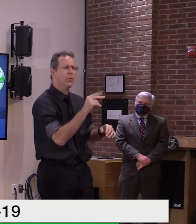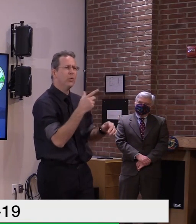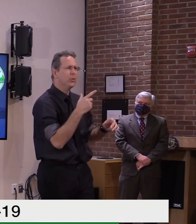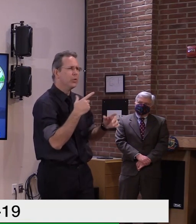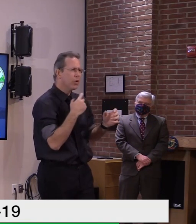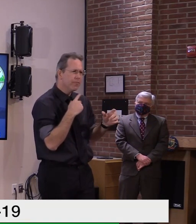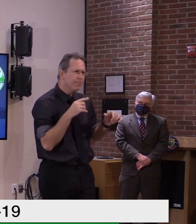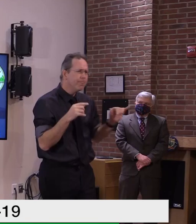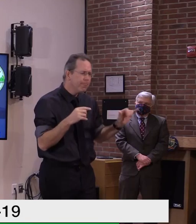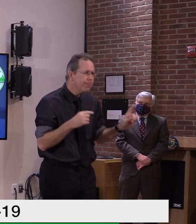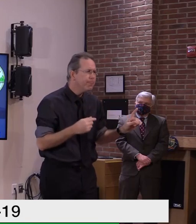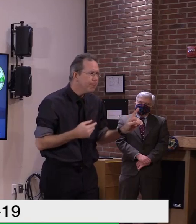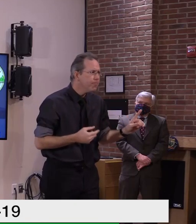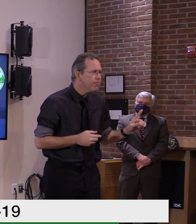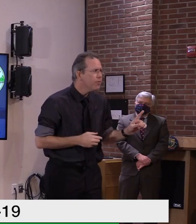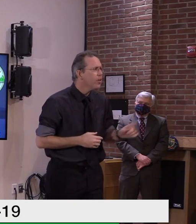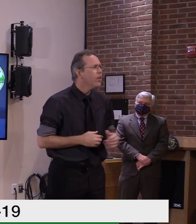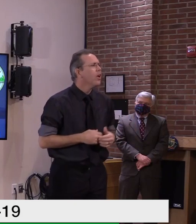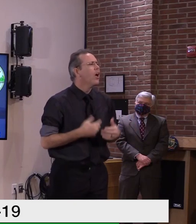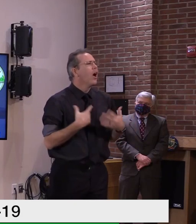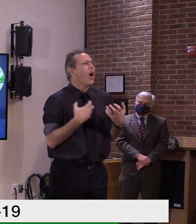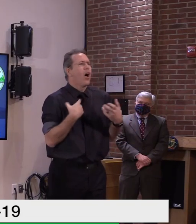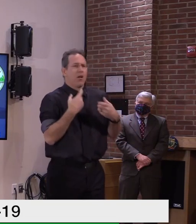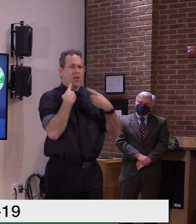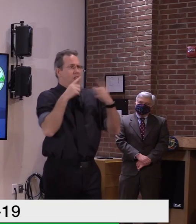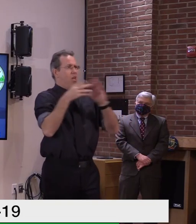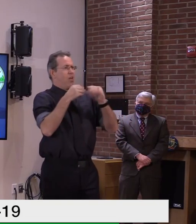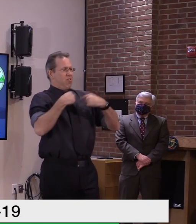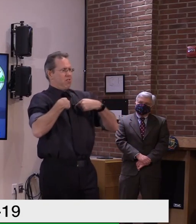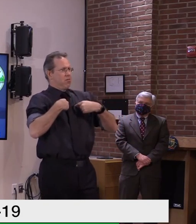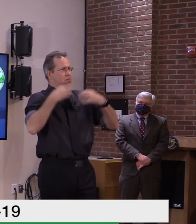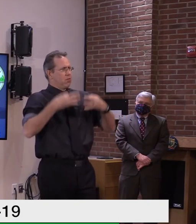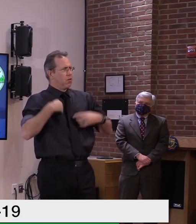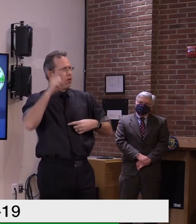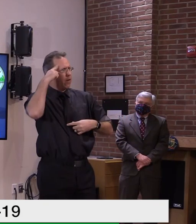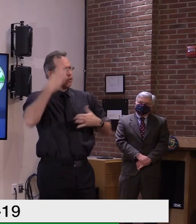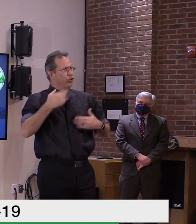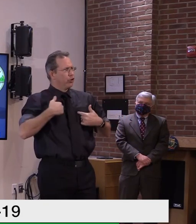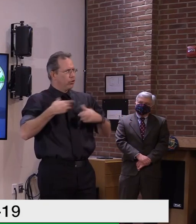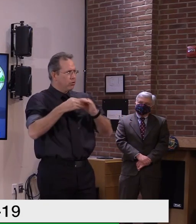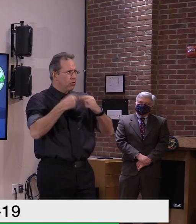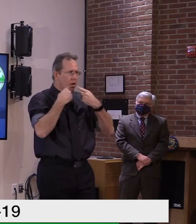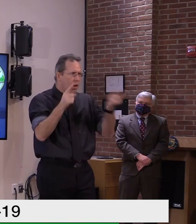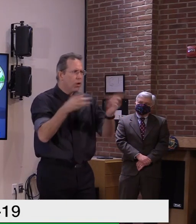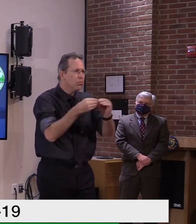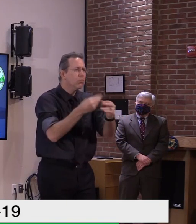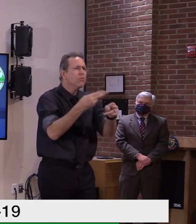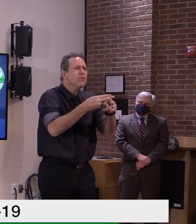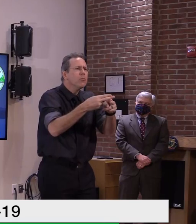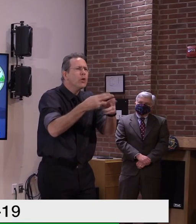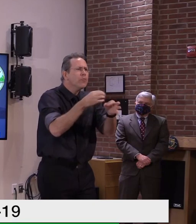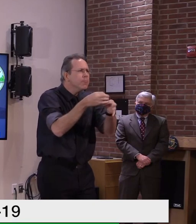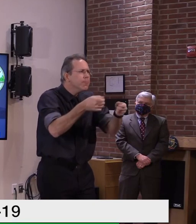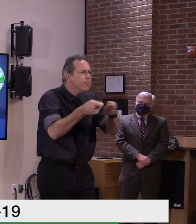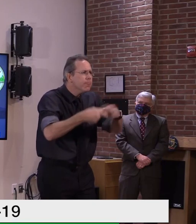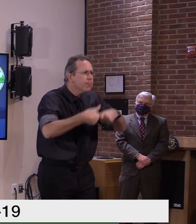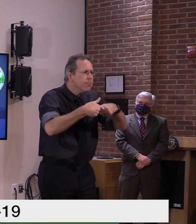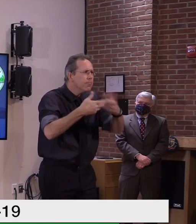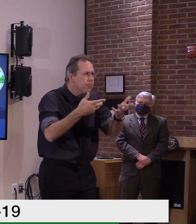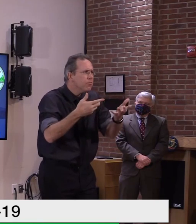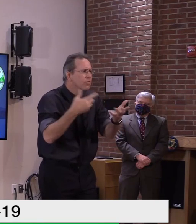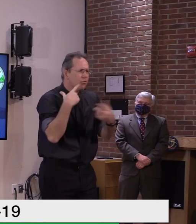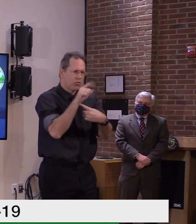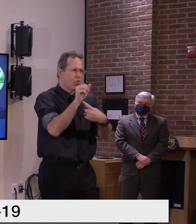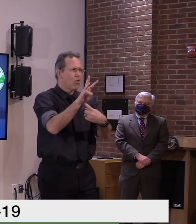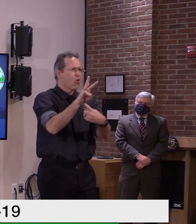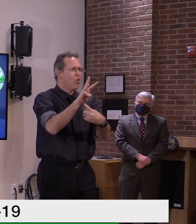on very solid ground in this issue. I think I heard this morning that the Attorney General had weighed in and sent a